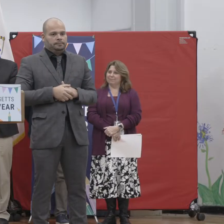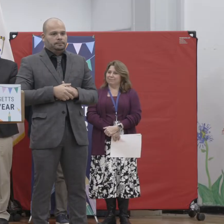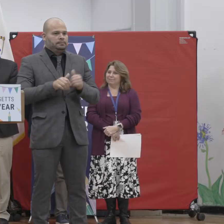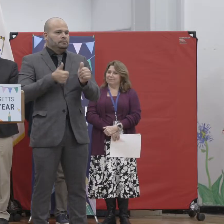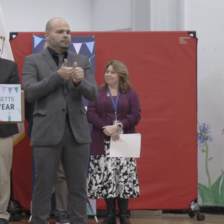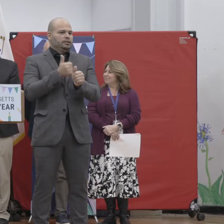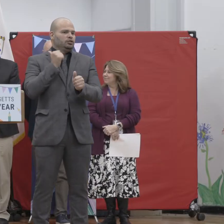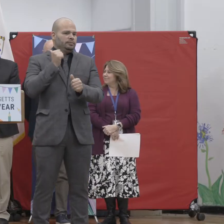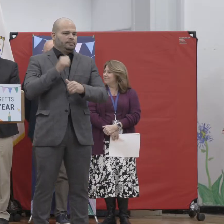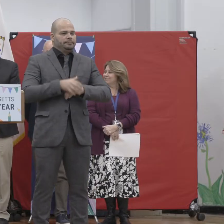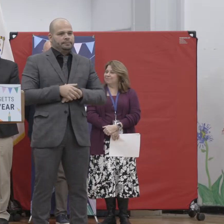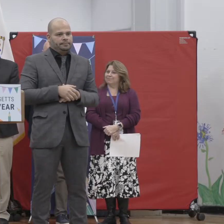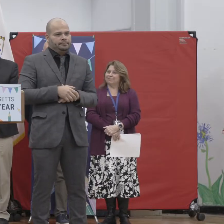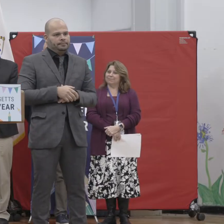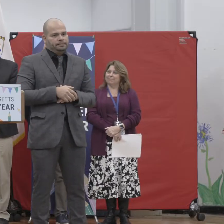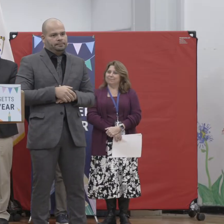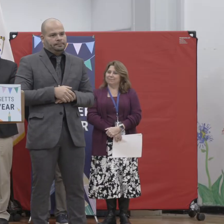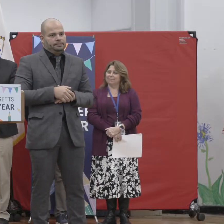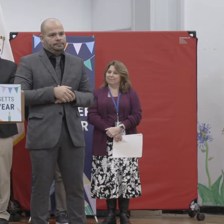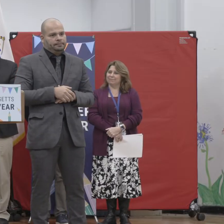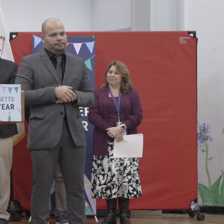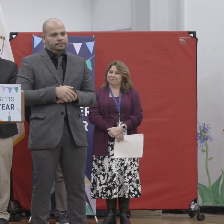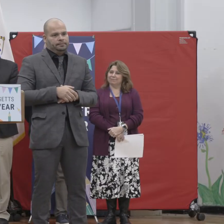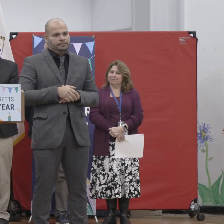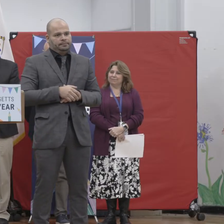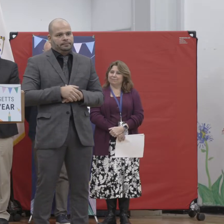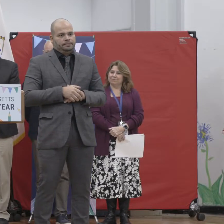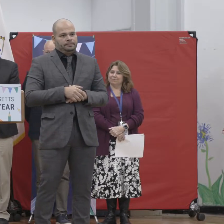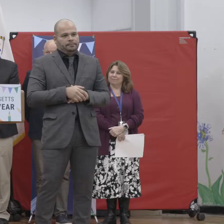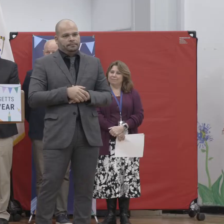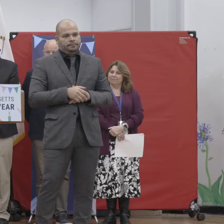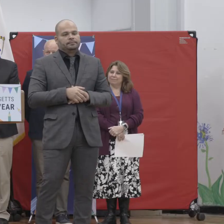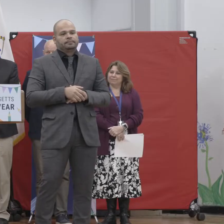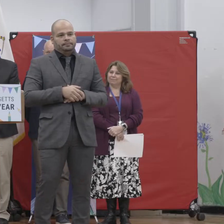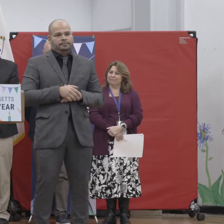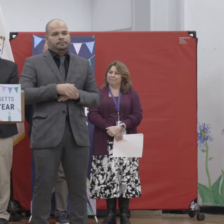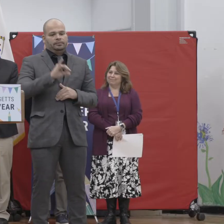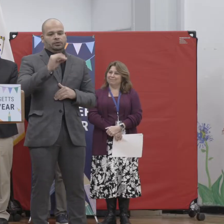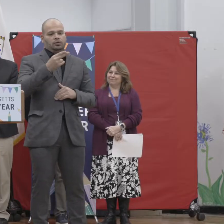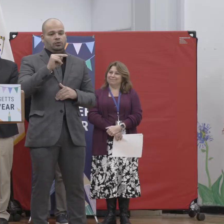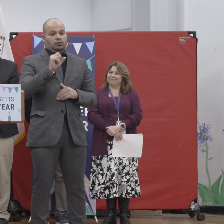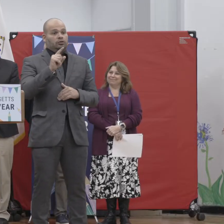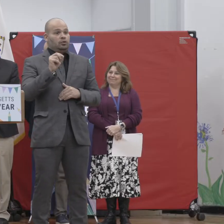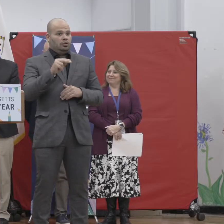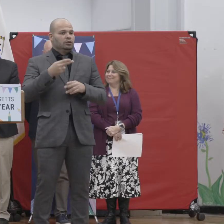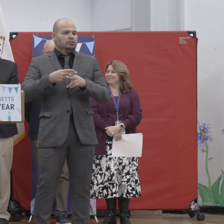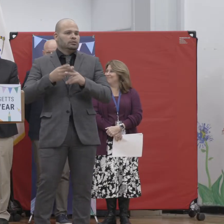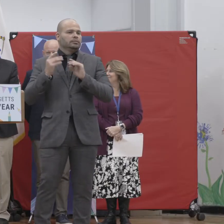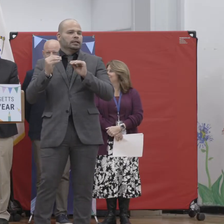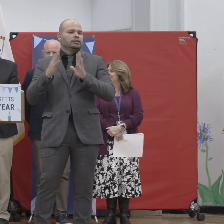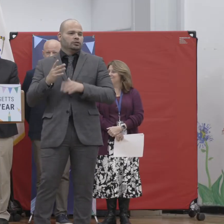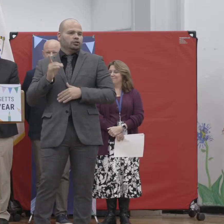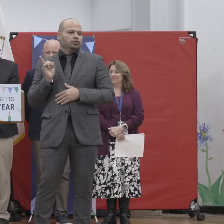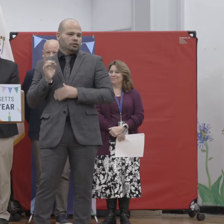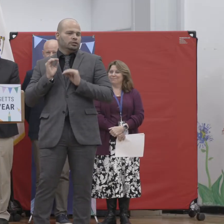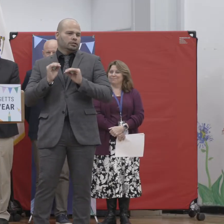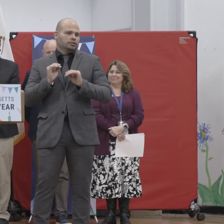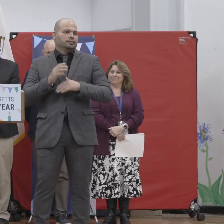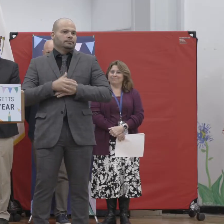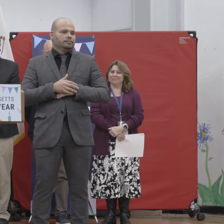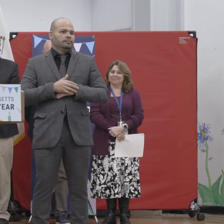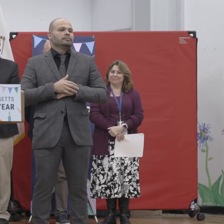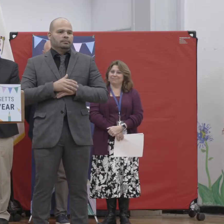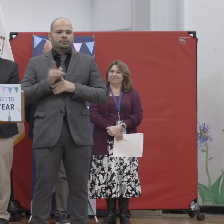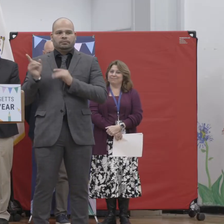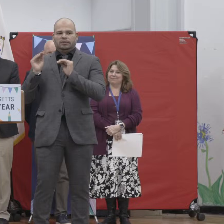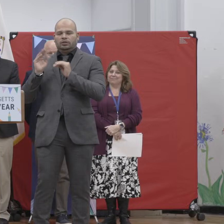Tang, who taught with your principal social studies 20 years ago. That's pretty cool. And Boston Teachers